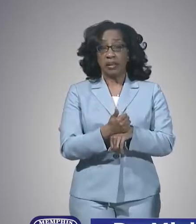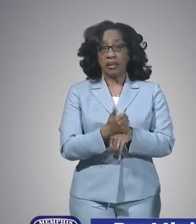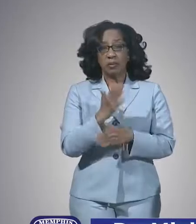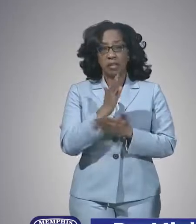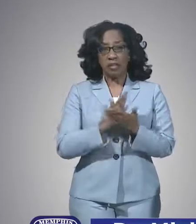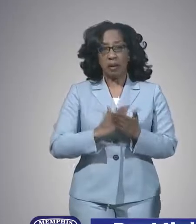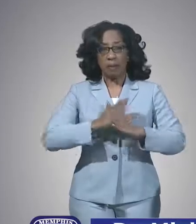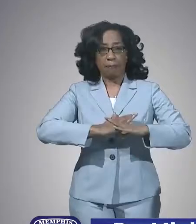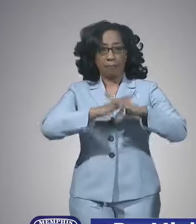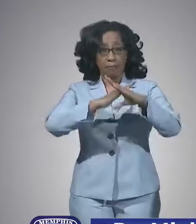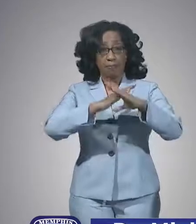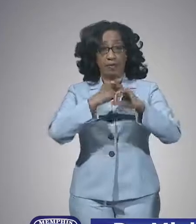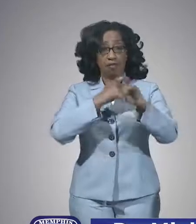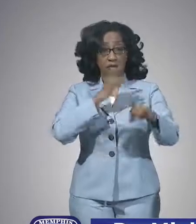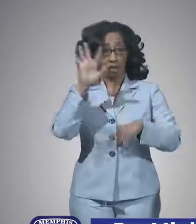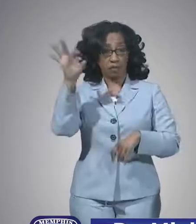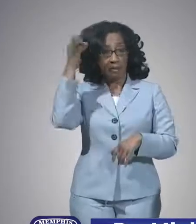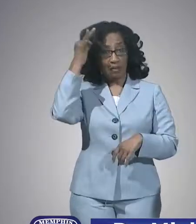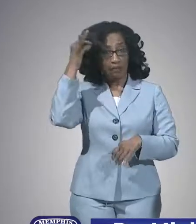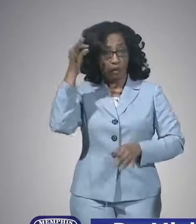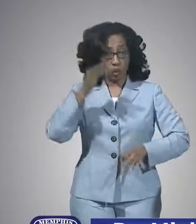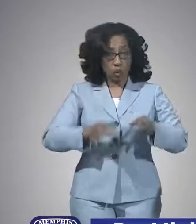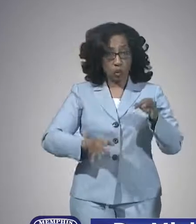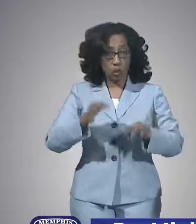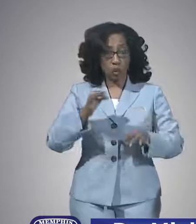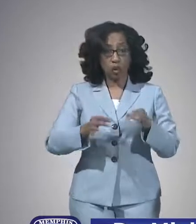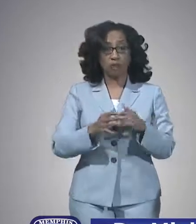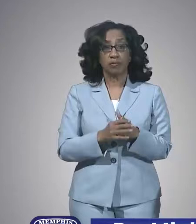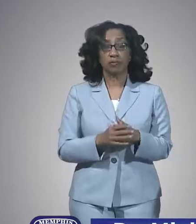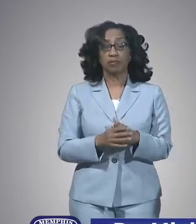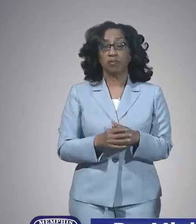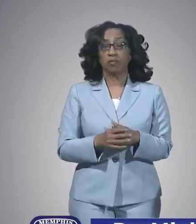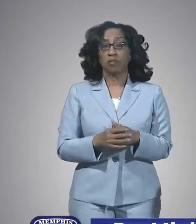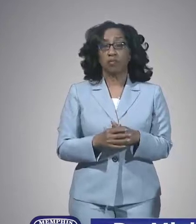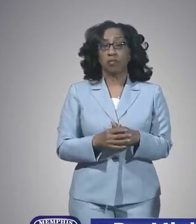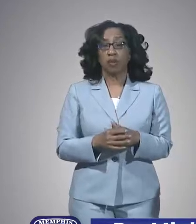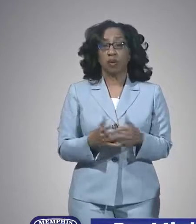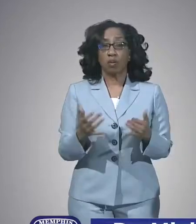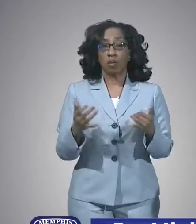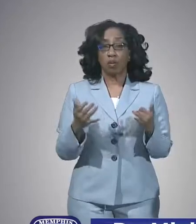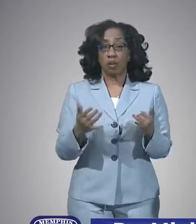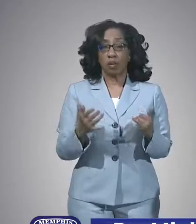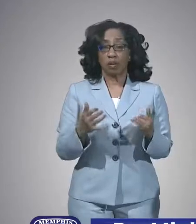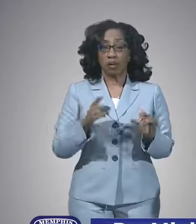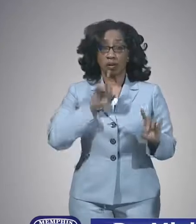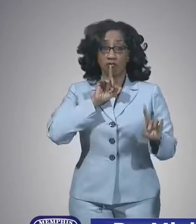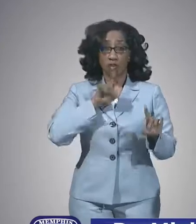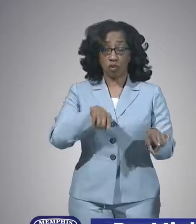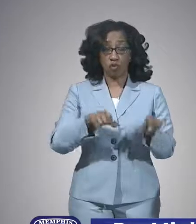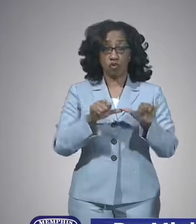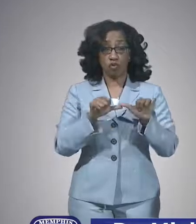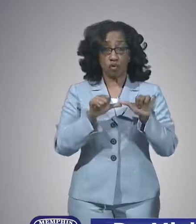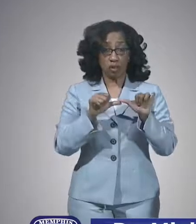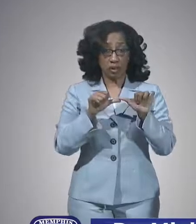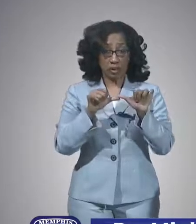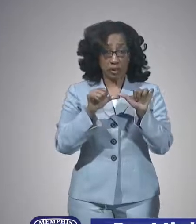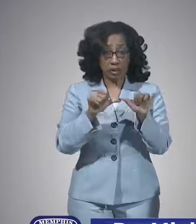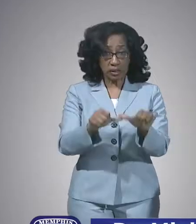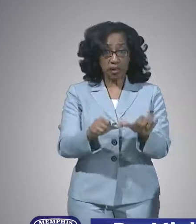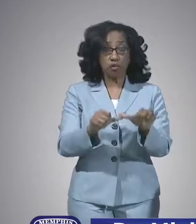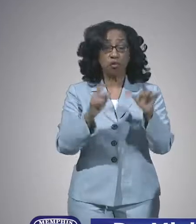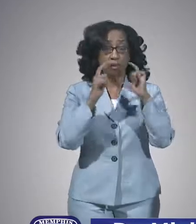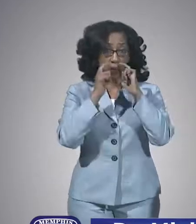against it in the federal courts. Right now, we have been ordered to continue to enforce our